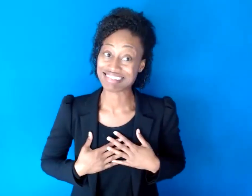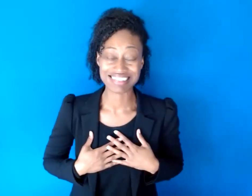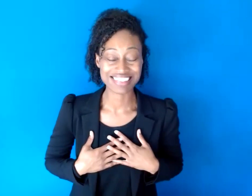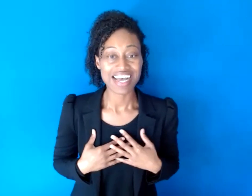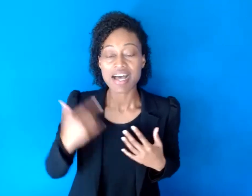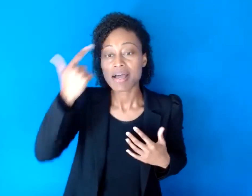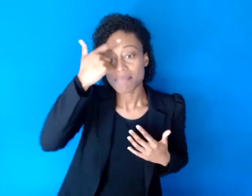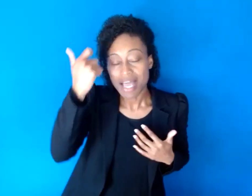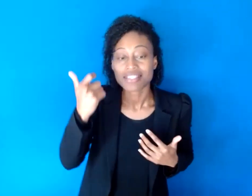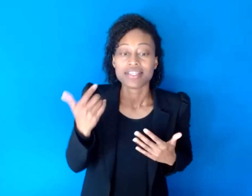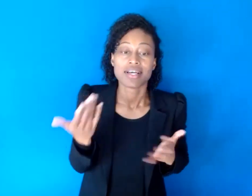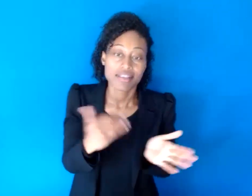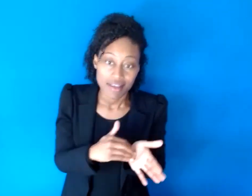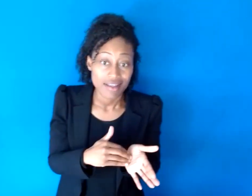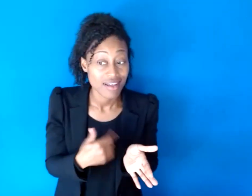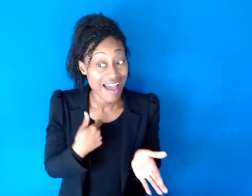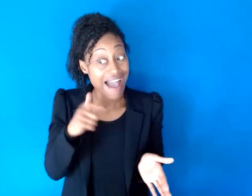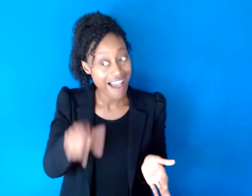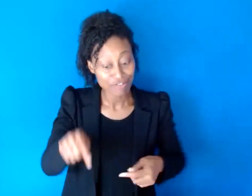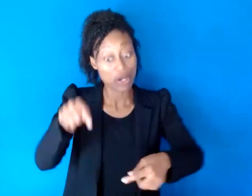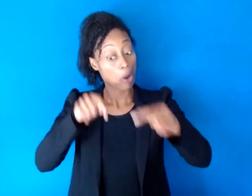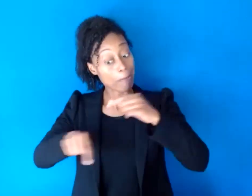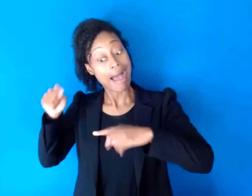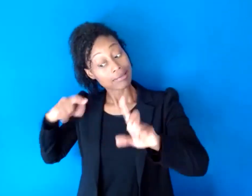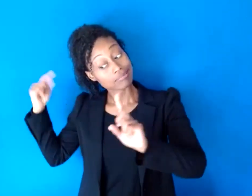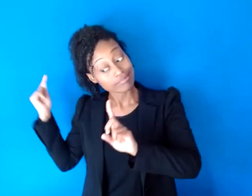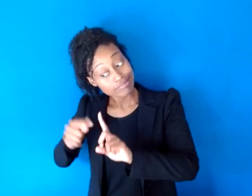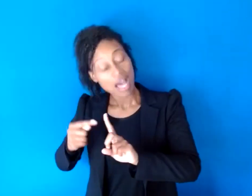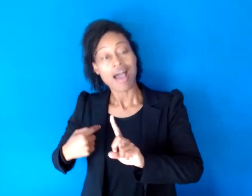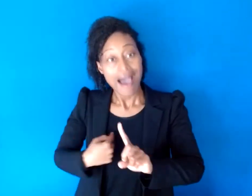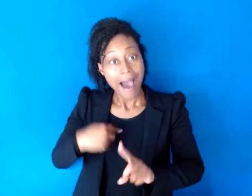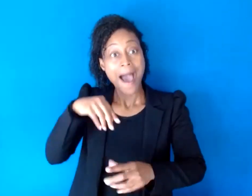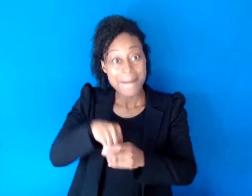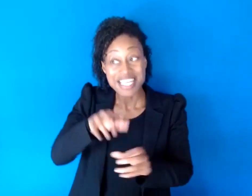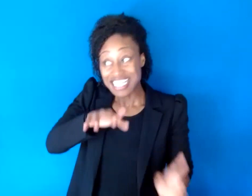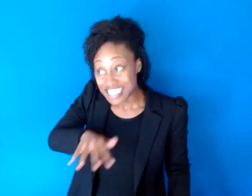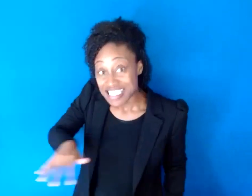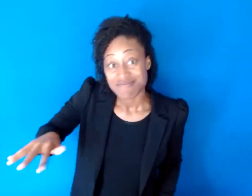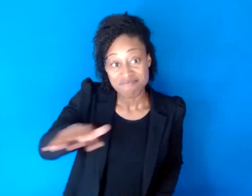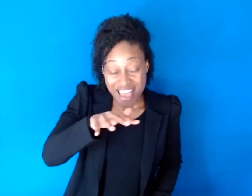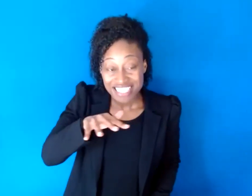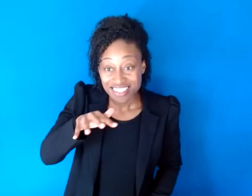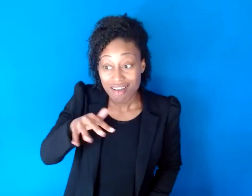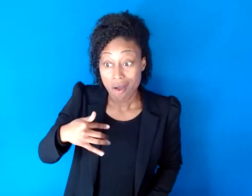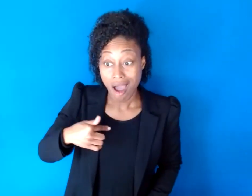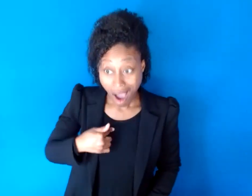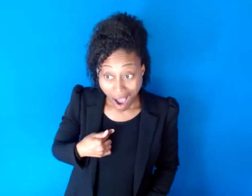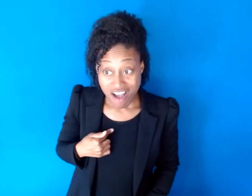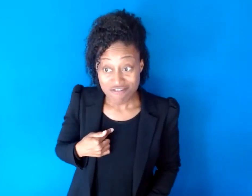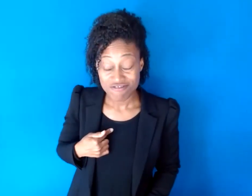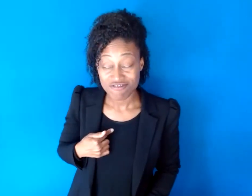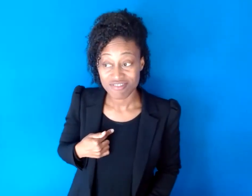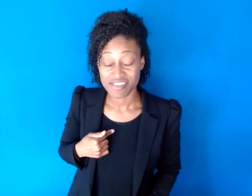Simply because, again, I have to go back to it. I've been in spaces and I've